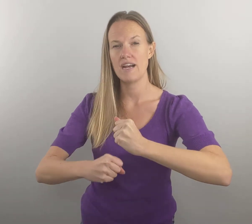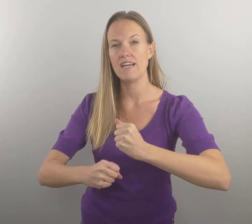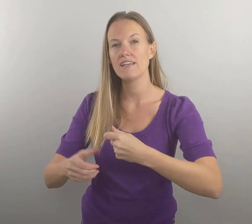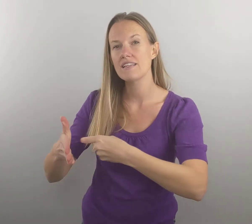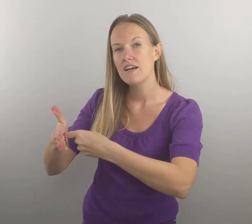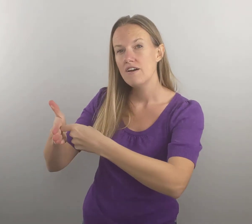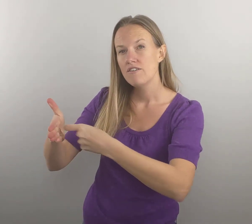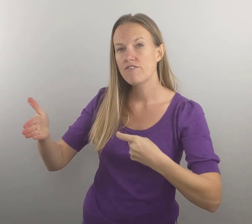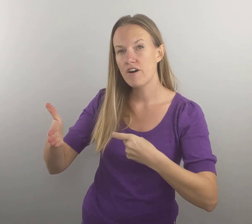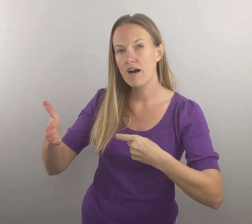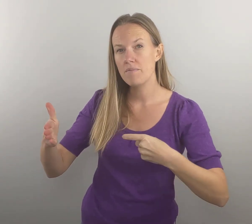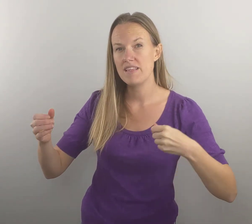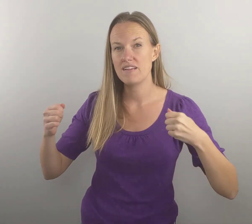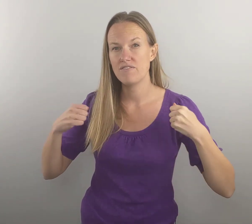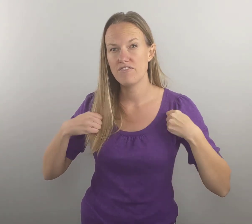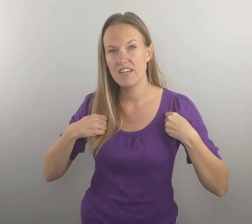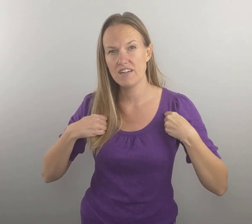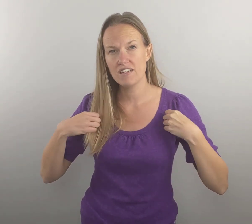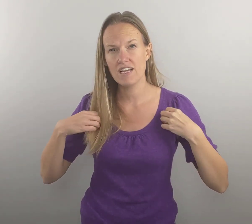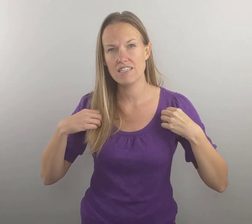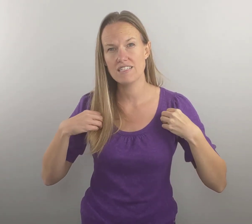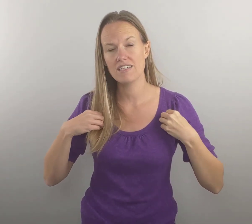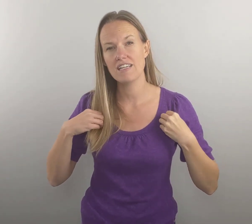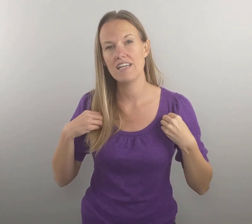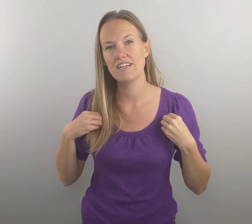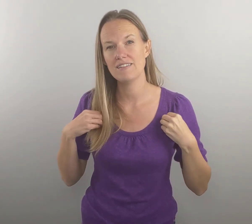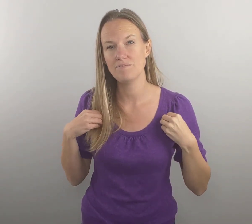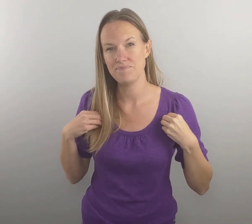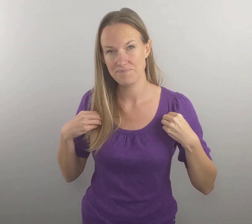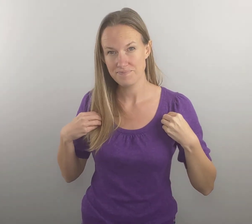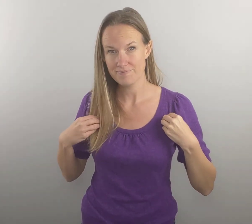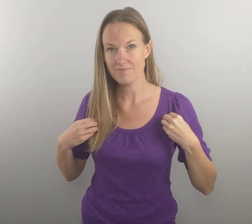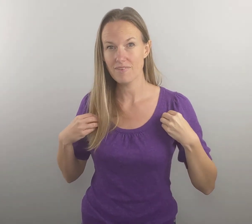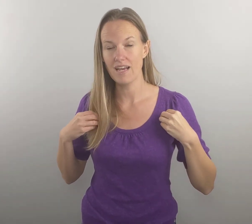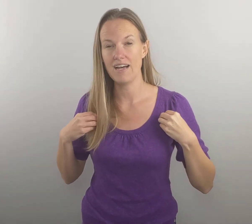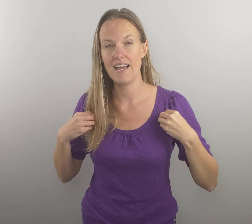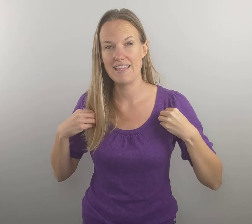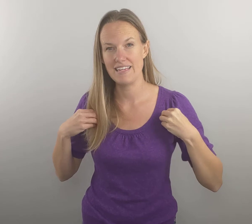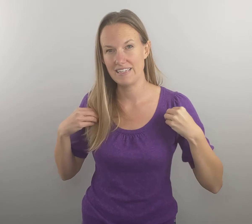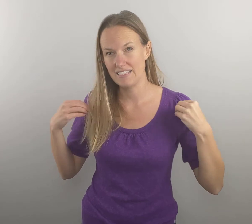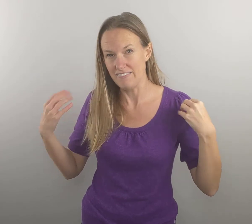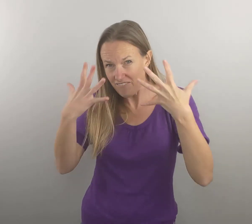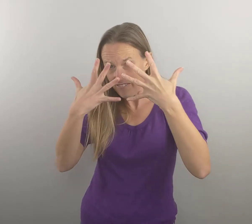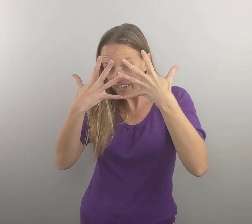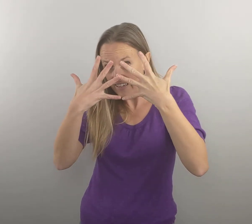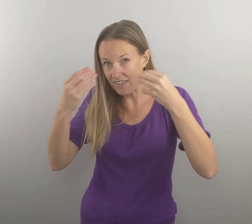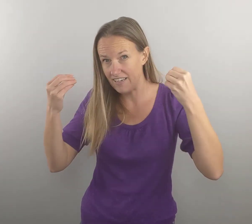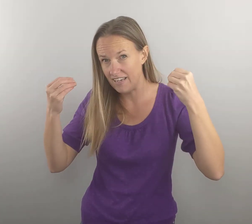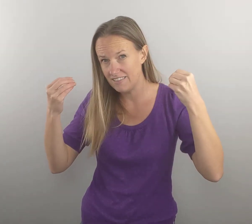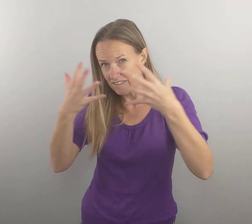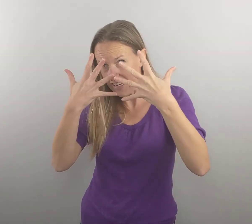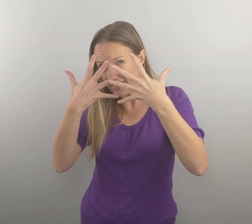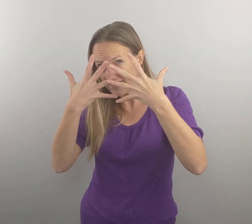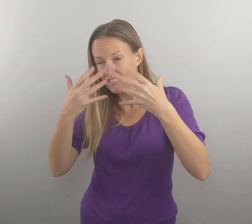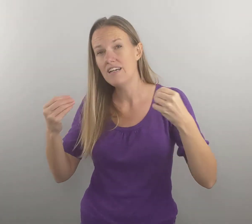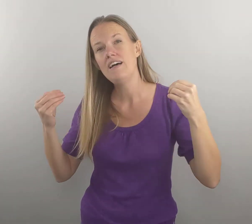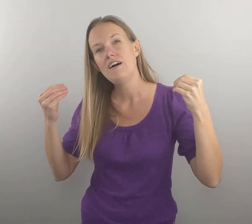strength from, and then fear, kind of starting here, and then fear, okay? So your hands over